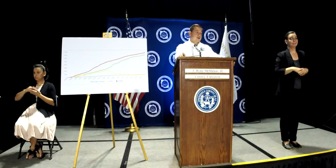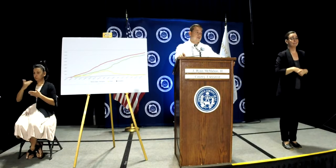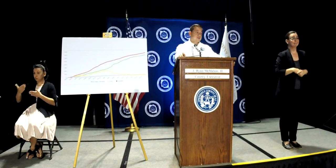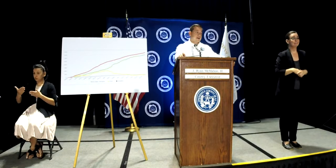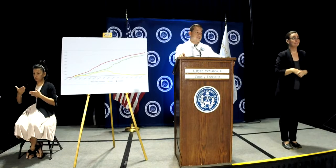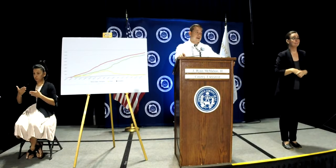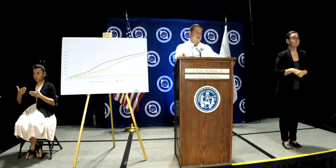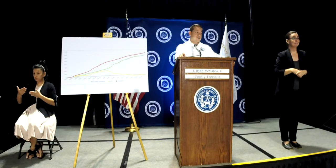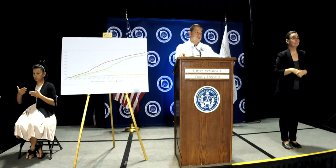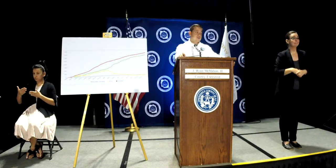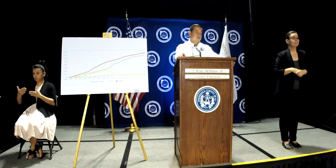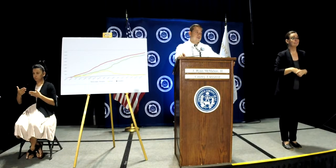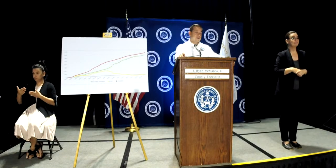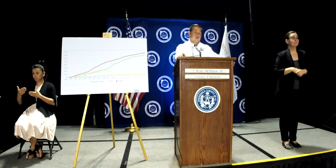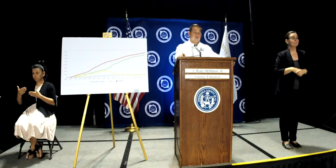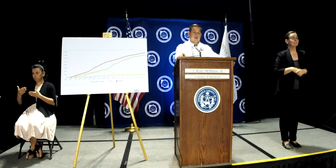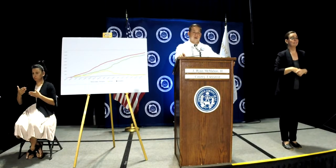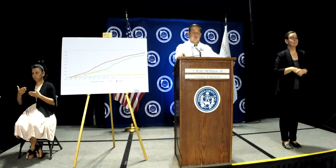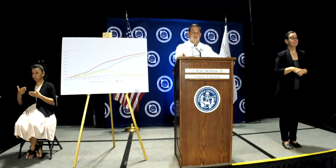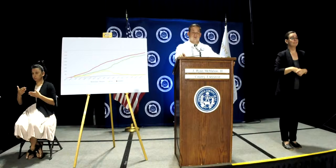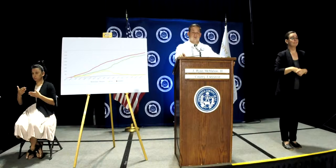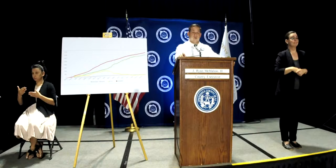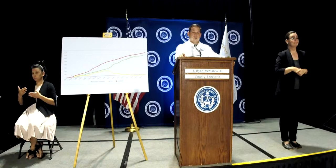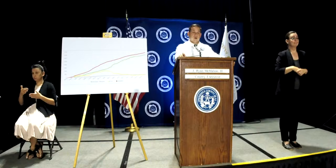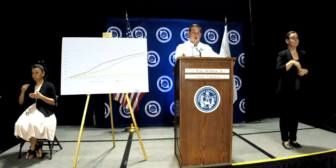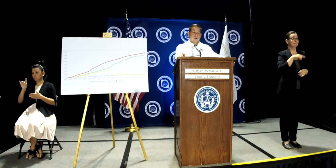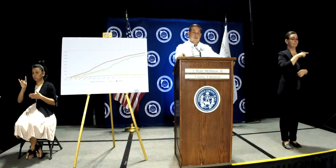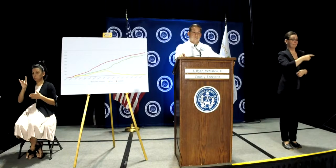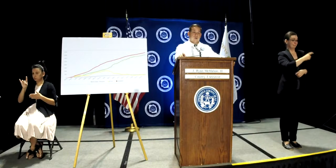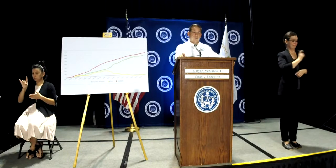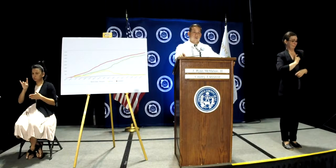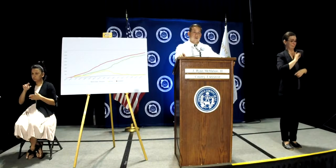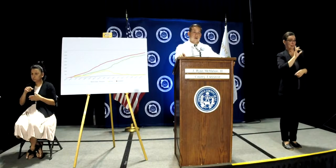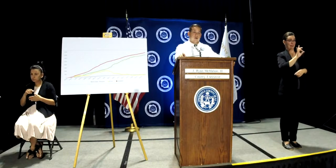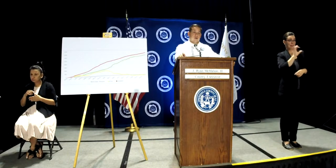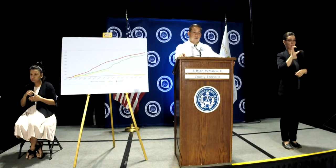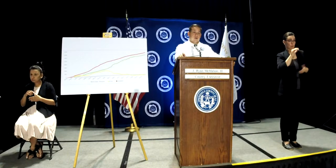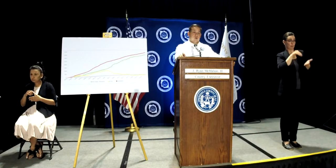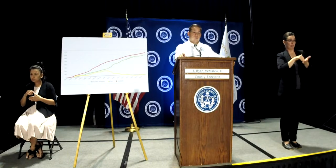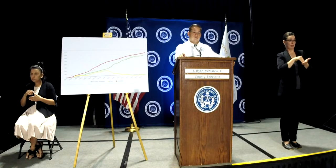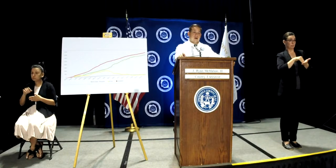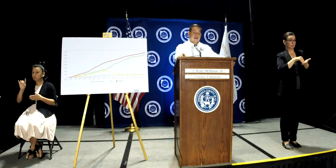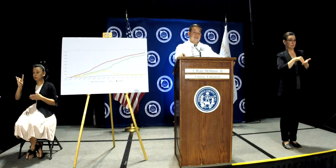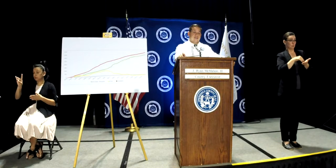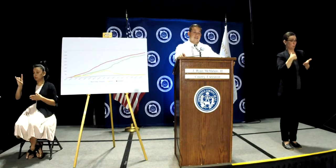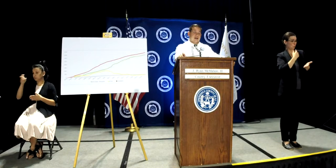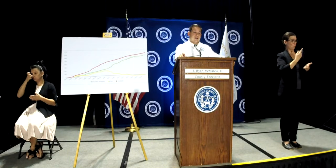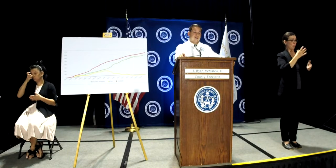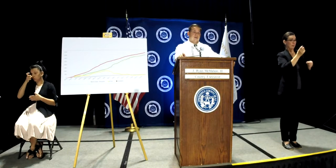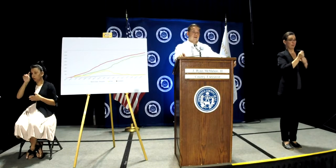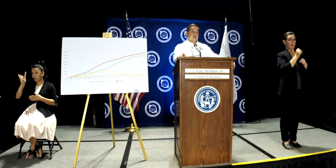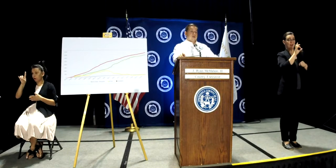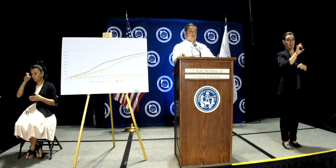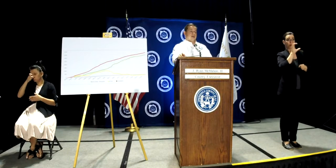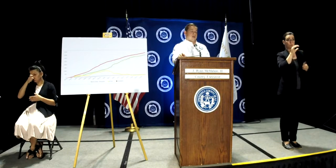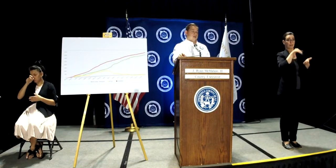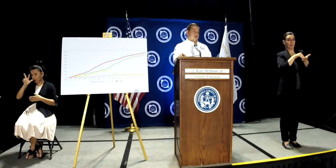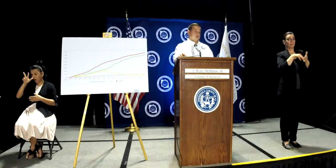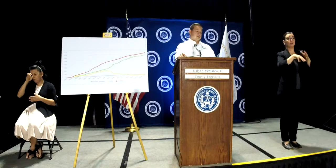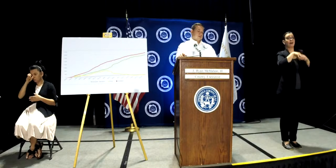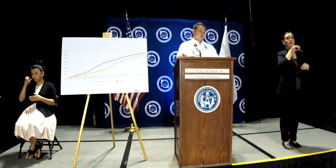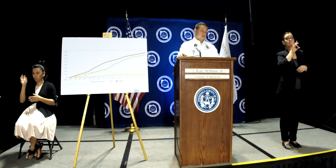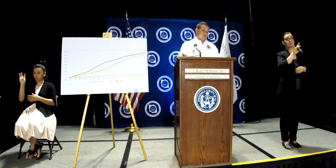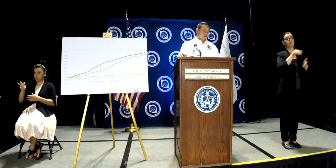released $800,000 of it to us. I don't know how that works. But we've asked that